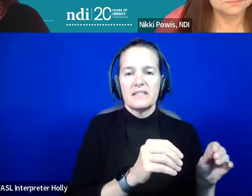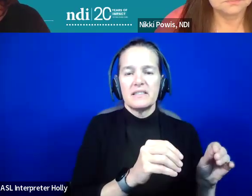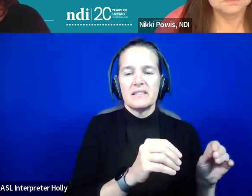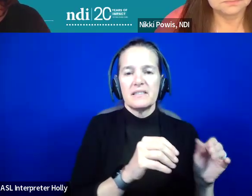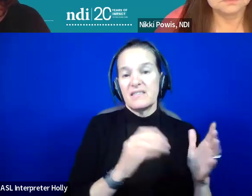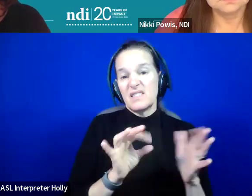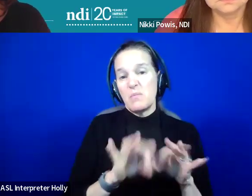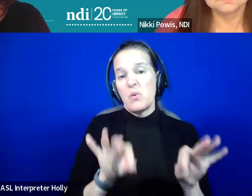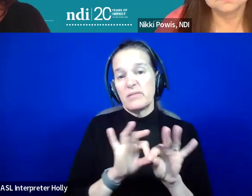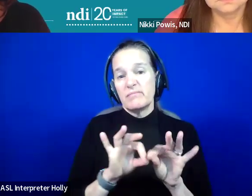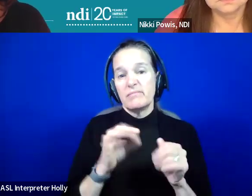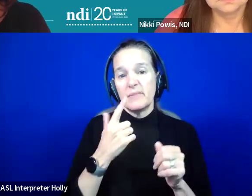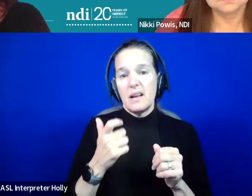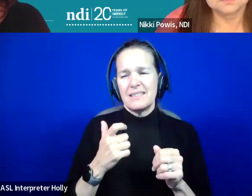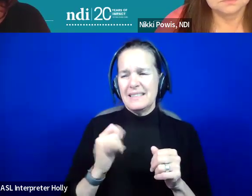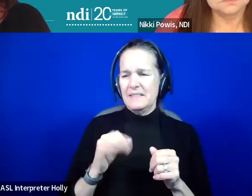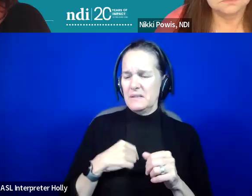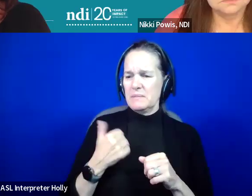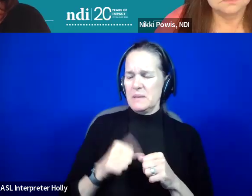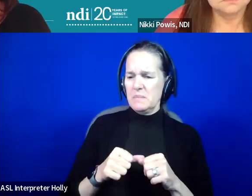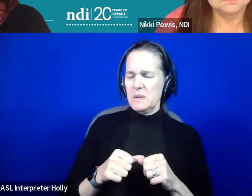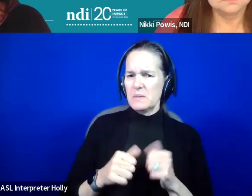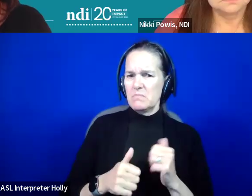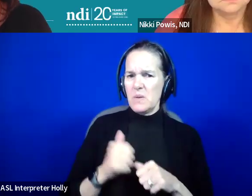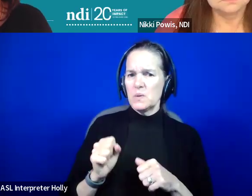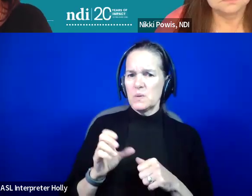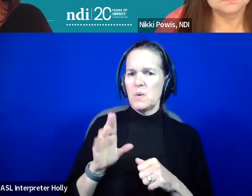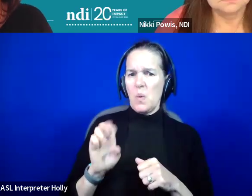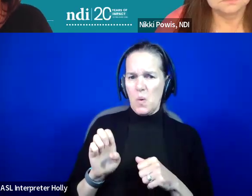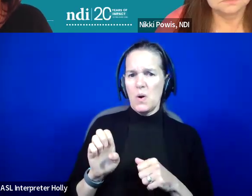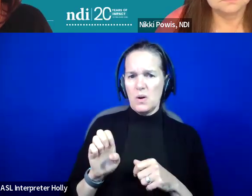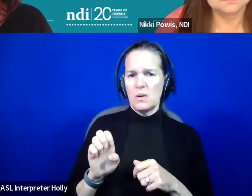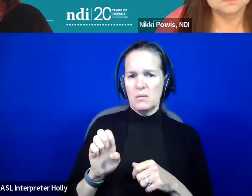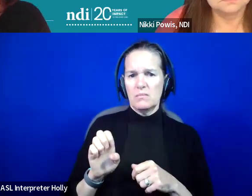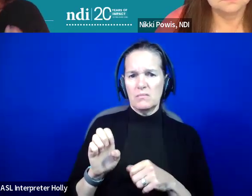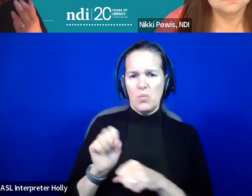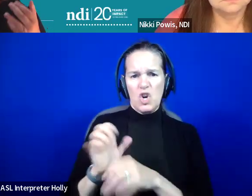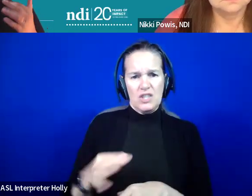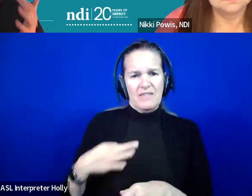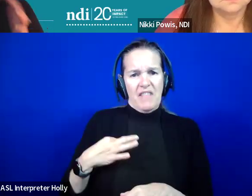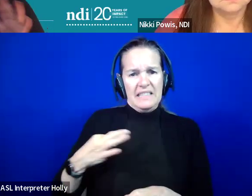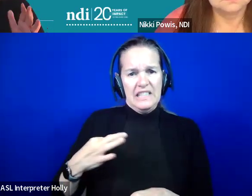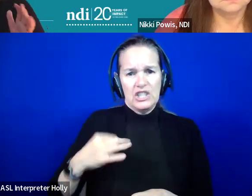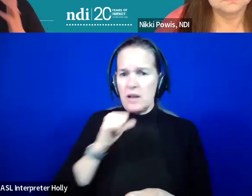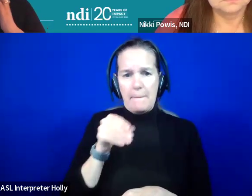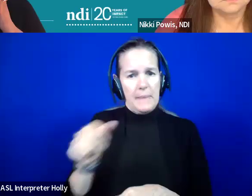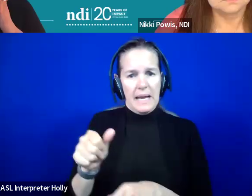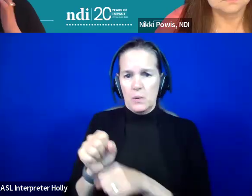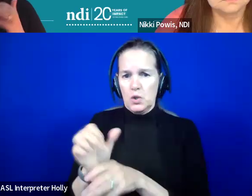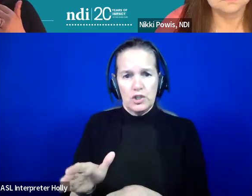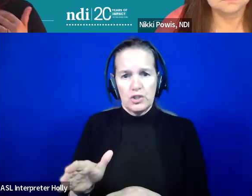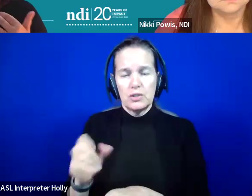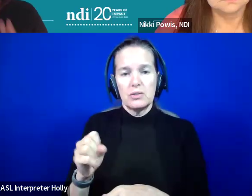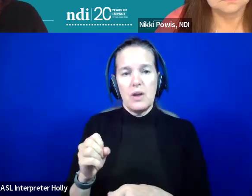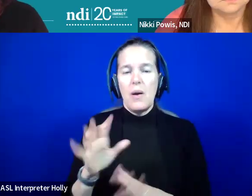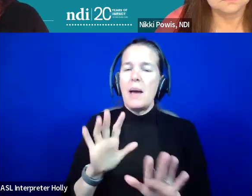it's difficult because, from what I recall, most of SCORE are volunteers, most of them are not paid employees. And so sometimes, and not that that justifies anything,